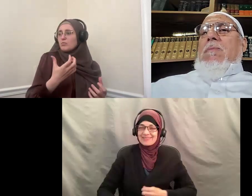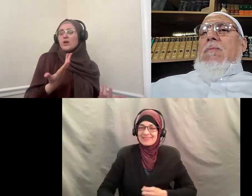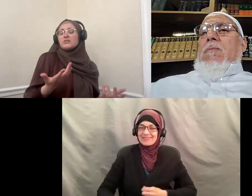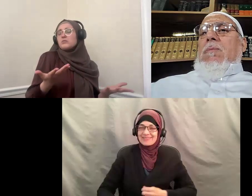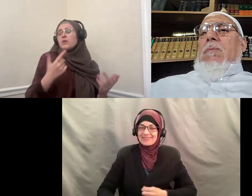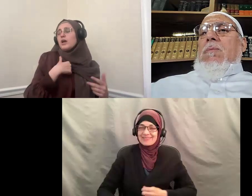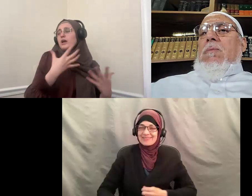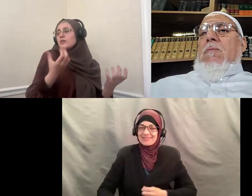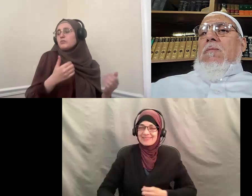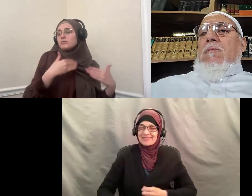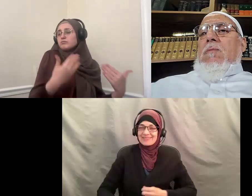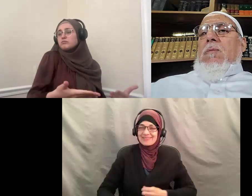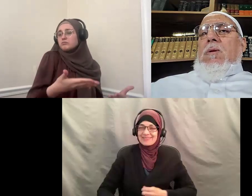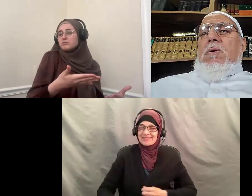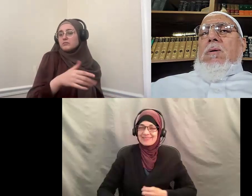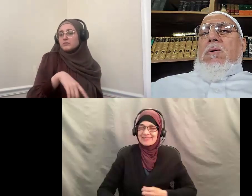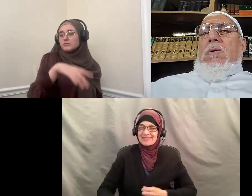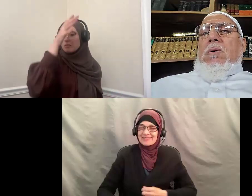them.